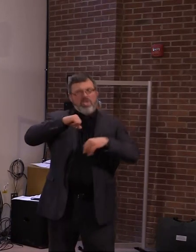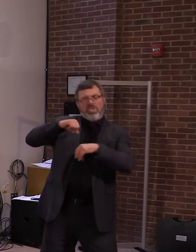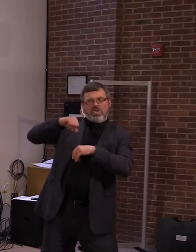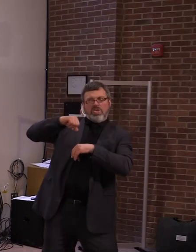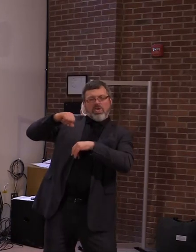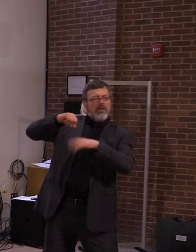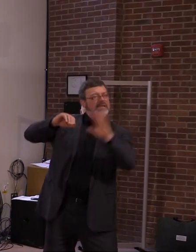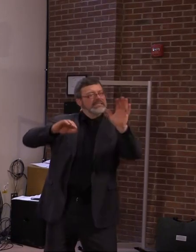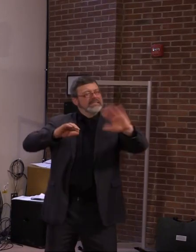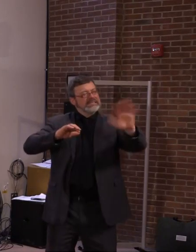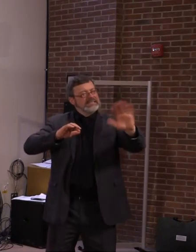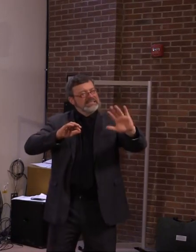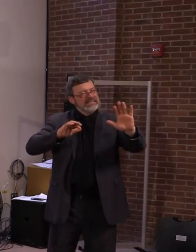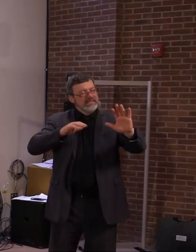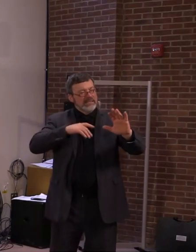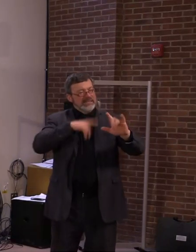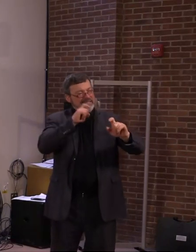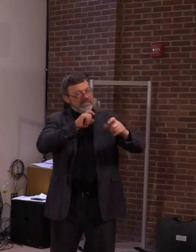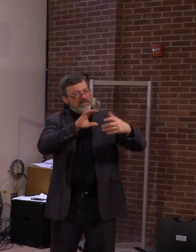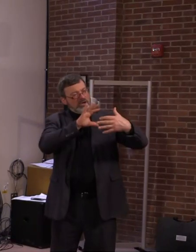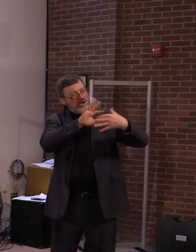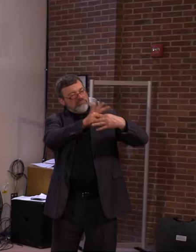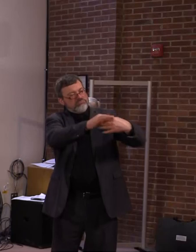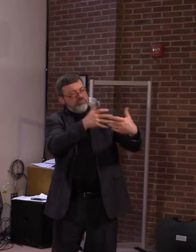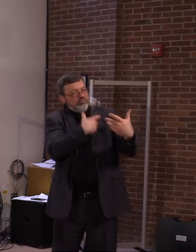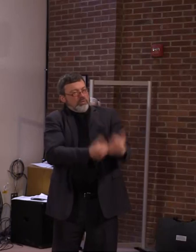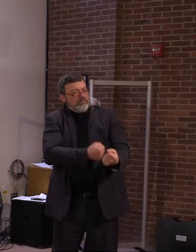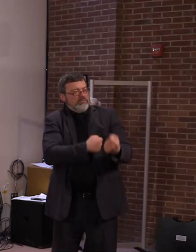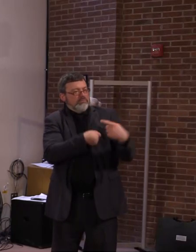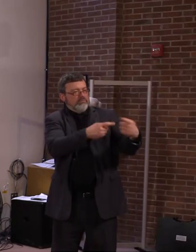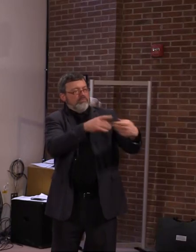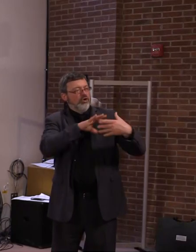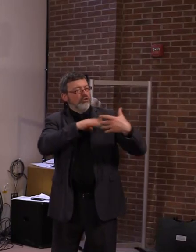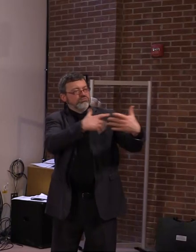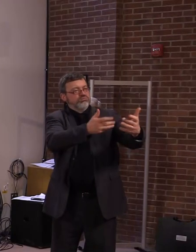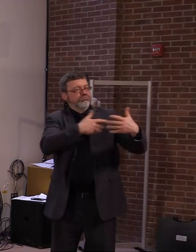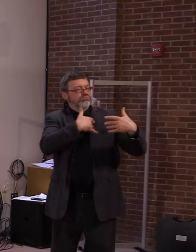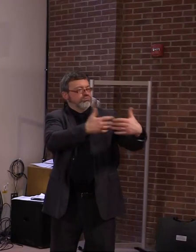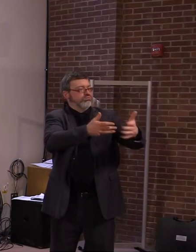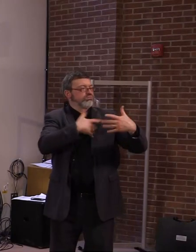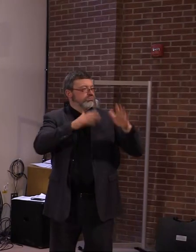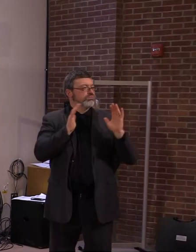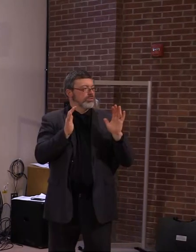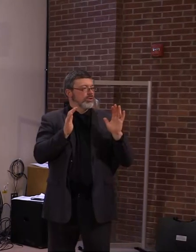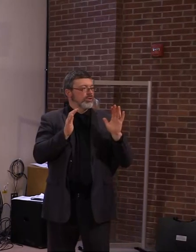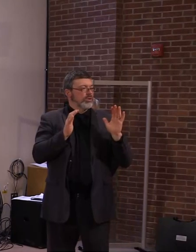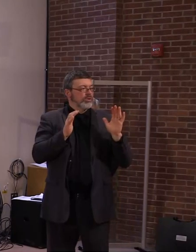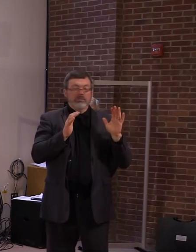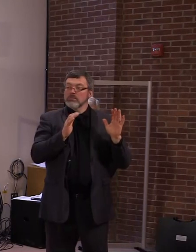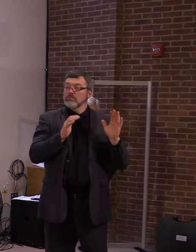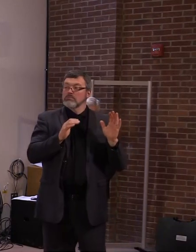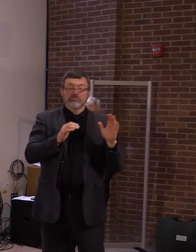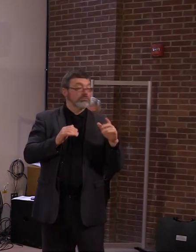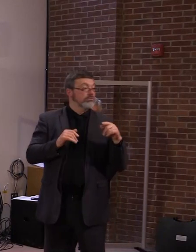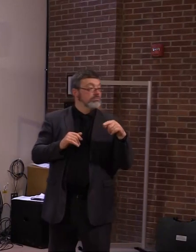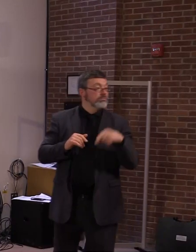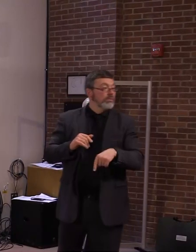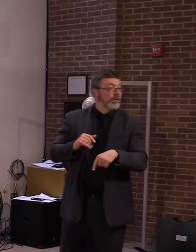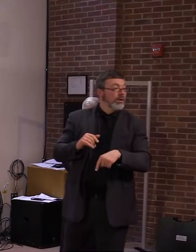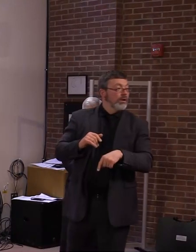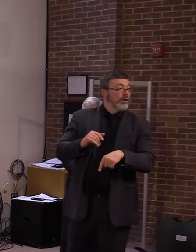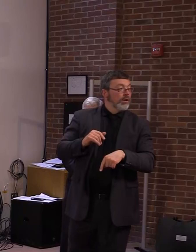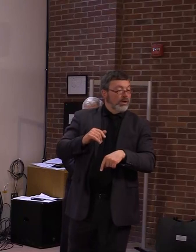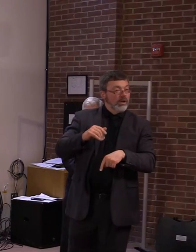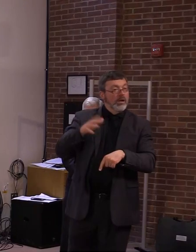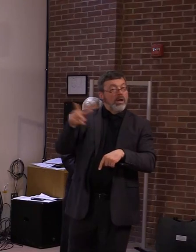tool, would that be asking for negative results as well, so you get a sense of positivity rate, or just positives? Yeah,